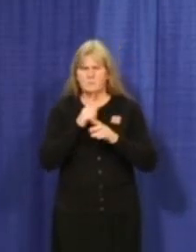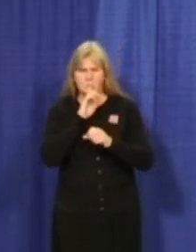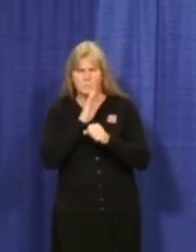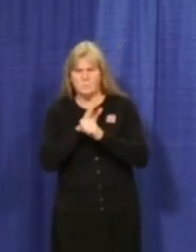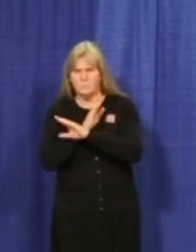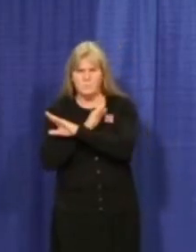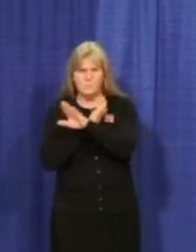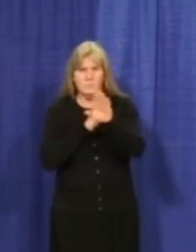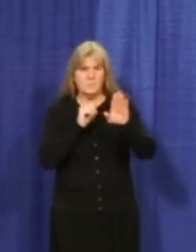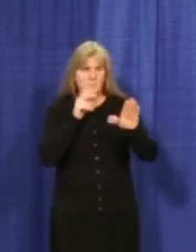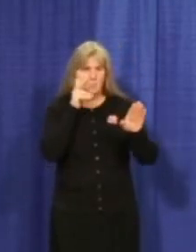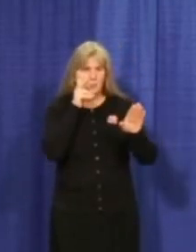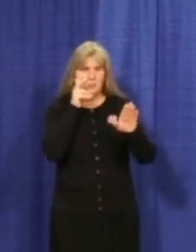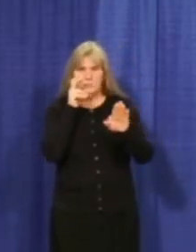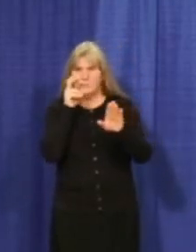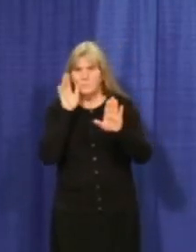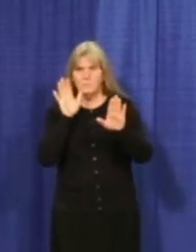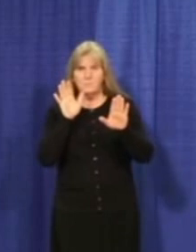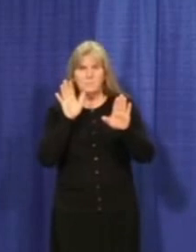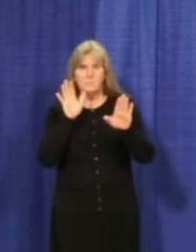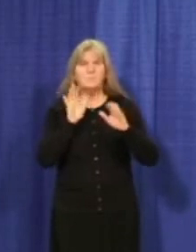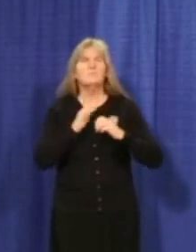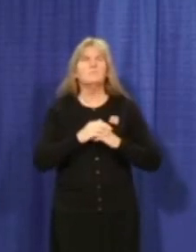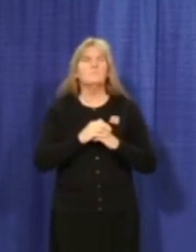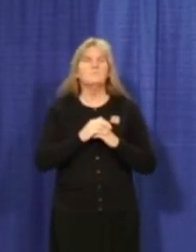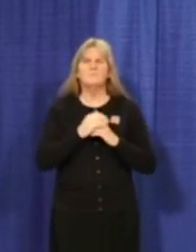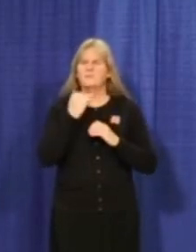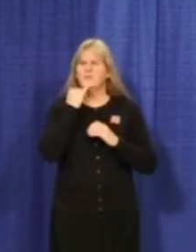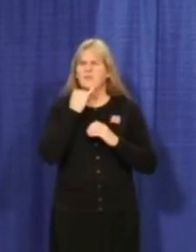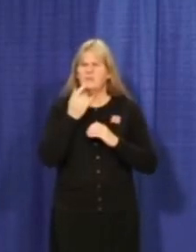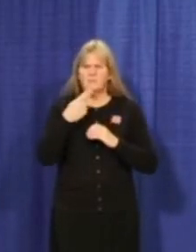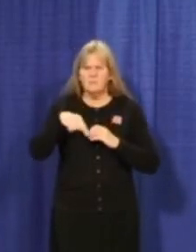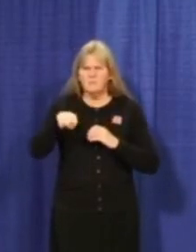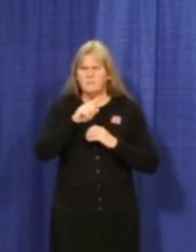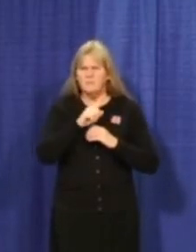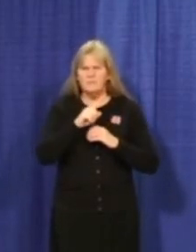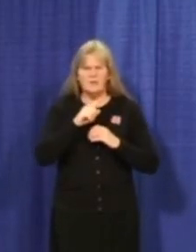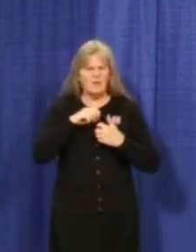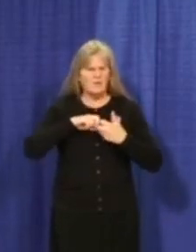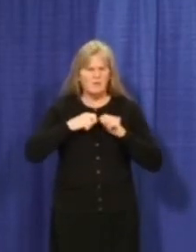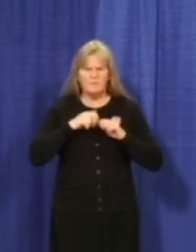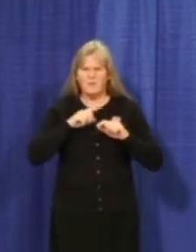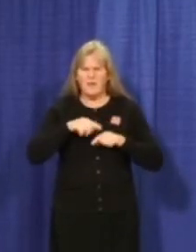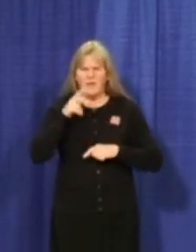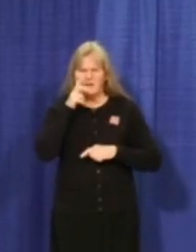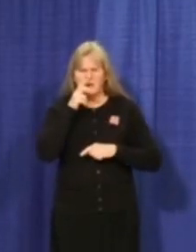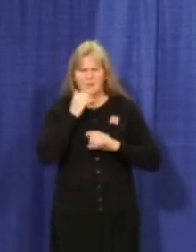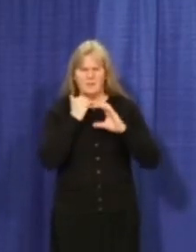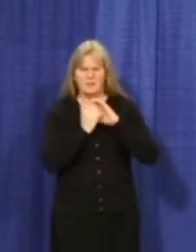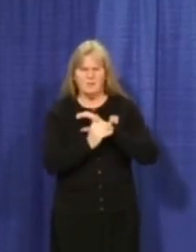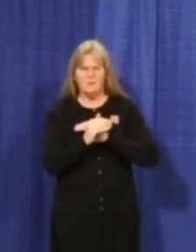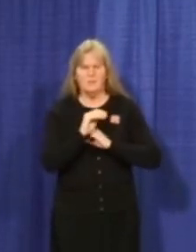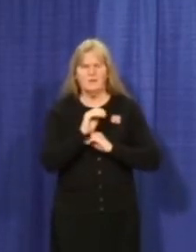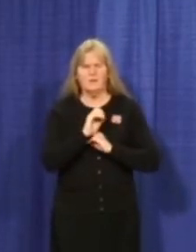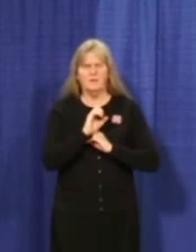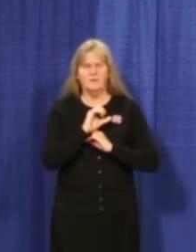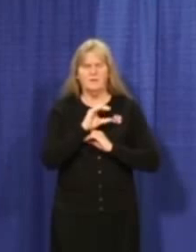verify that everyone can hear us. If any of the reporters are having problems, please email